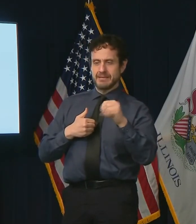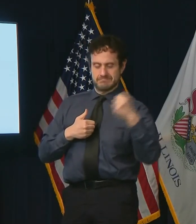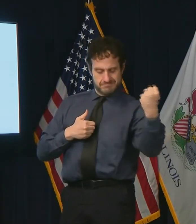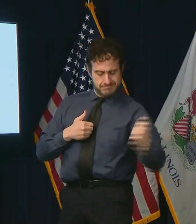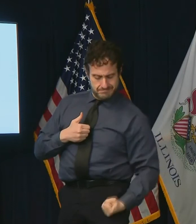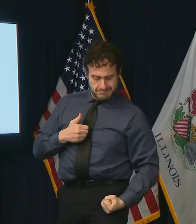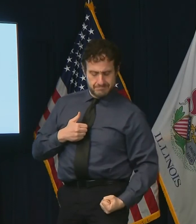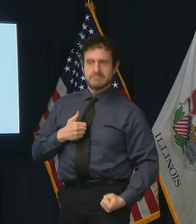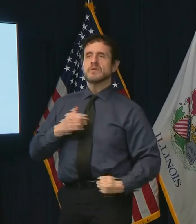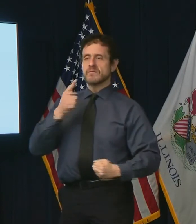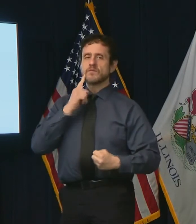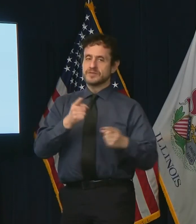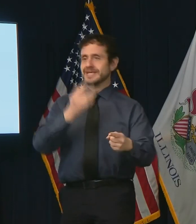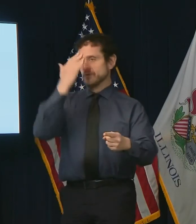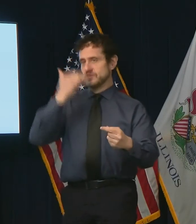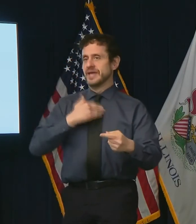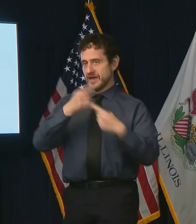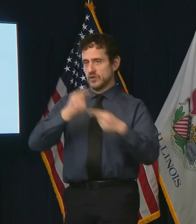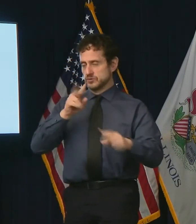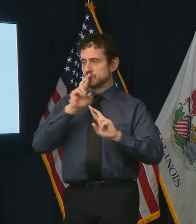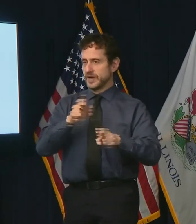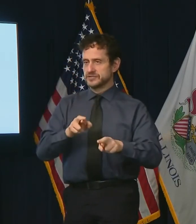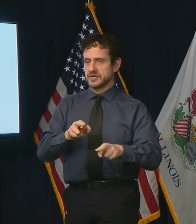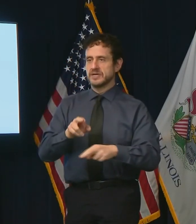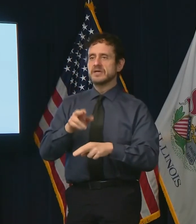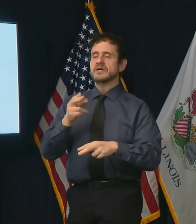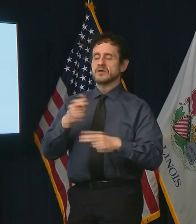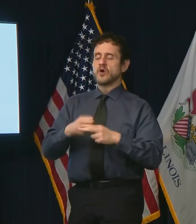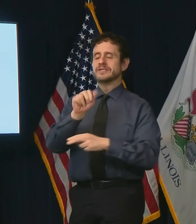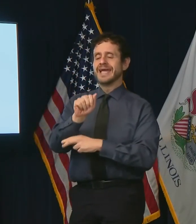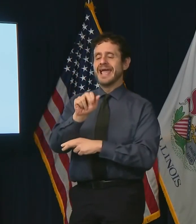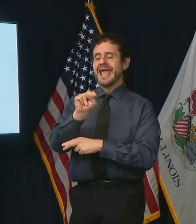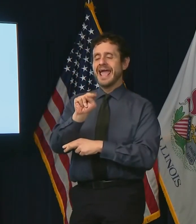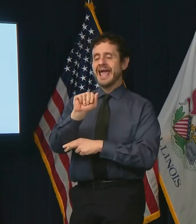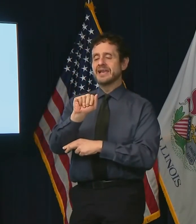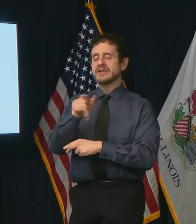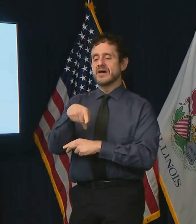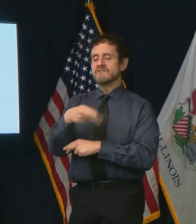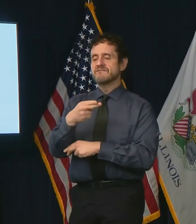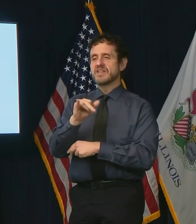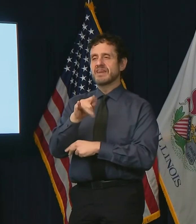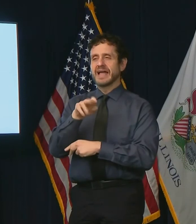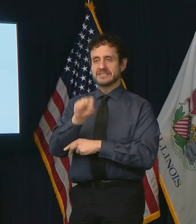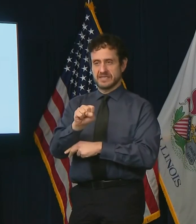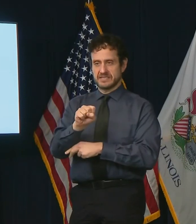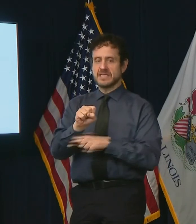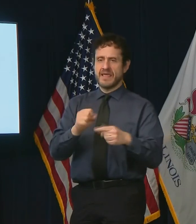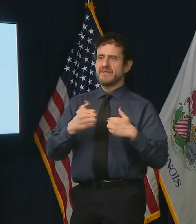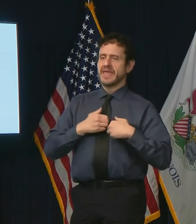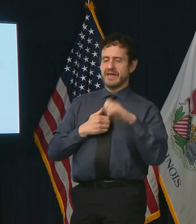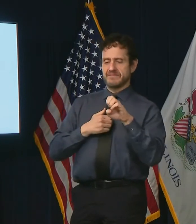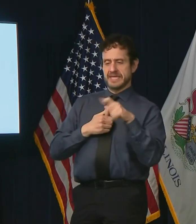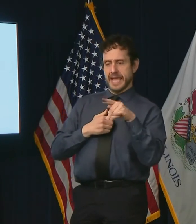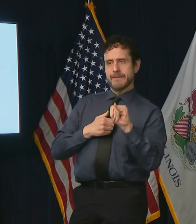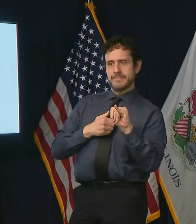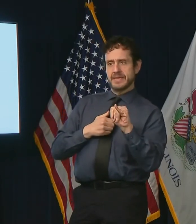allergic reaction history, that history of anaphylaxis. And so they were able to have that EpiPen, if you